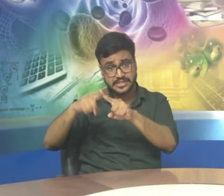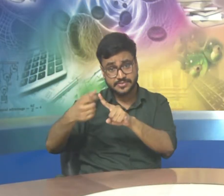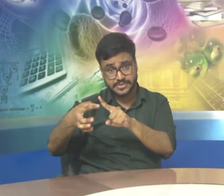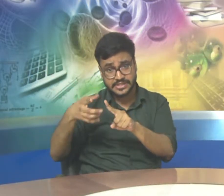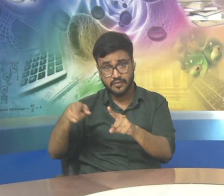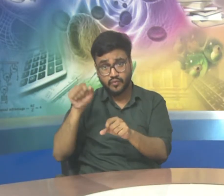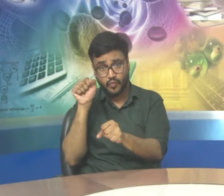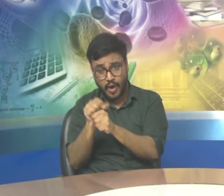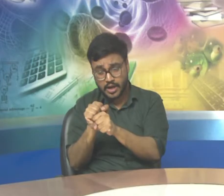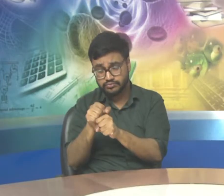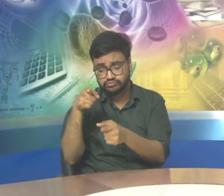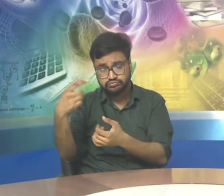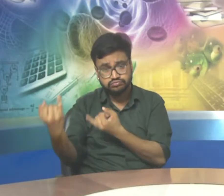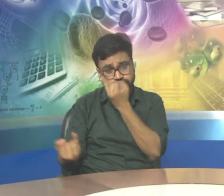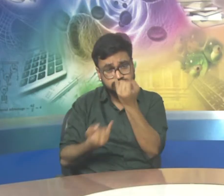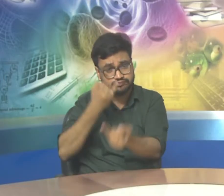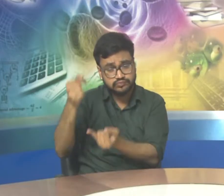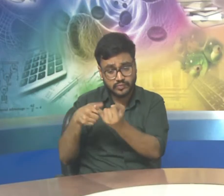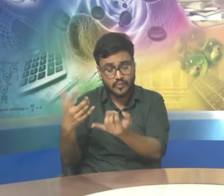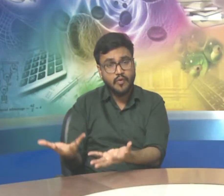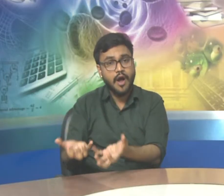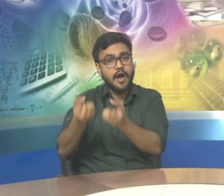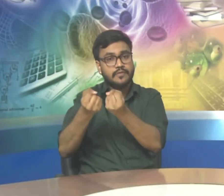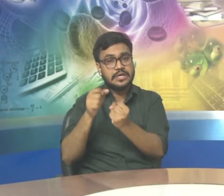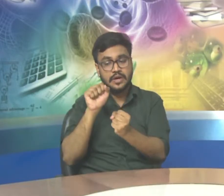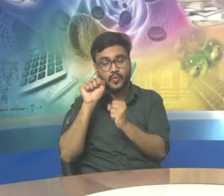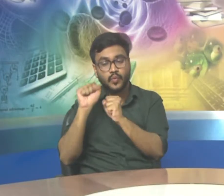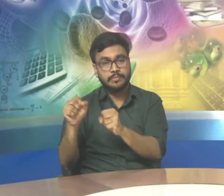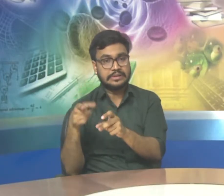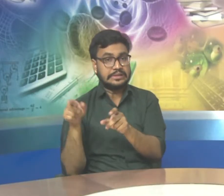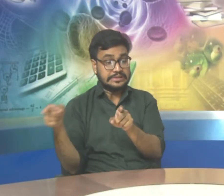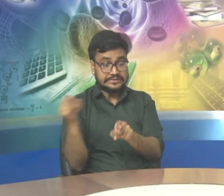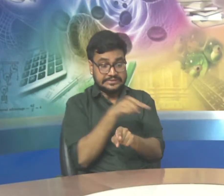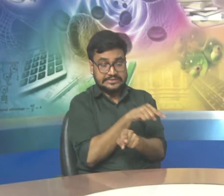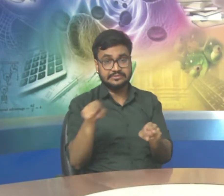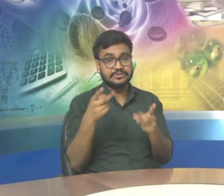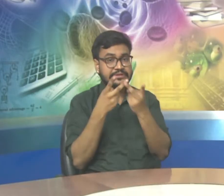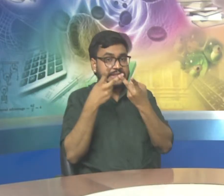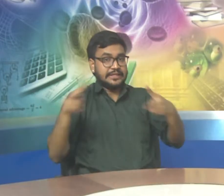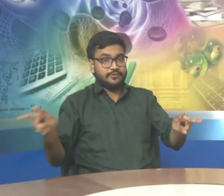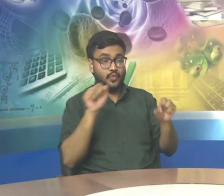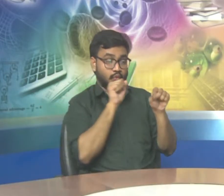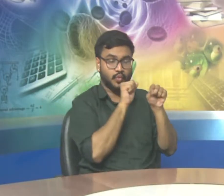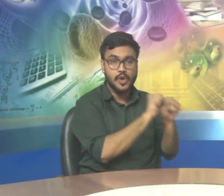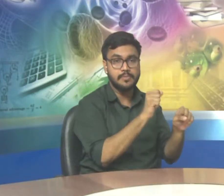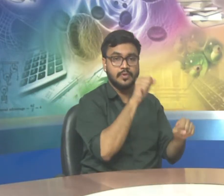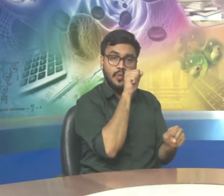which is work is done only when a force is applied.